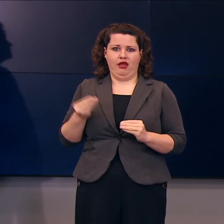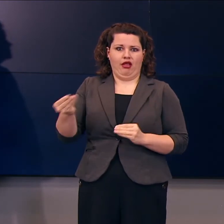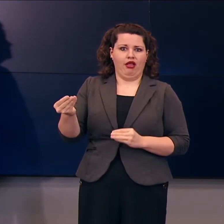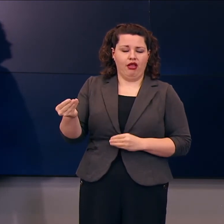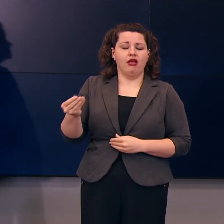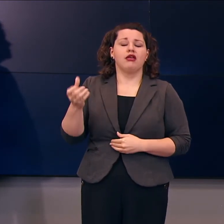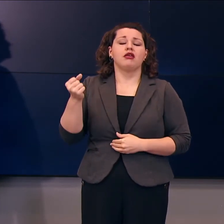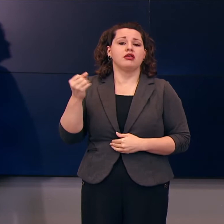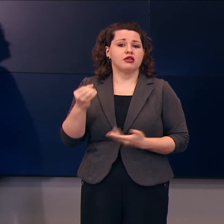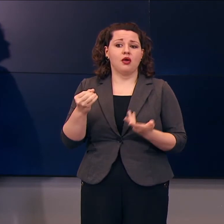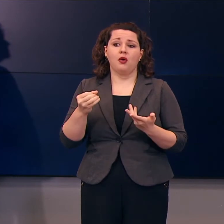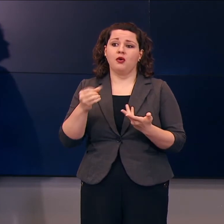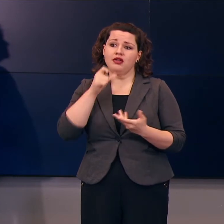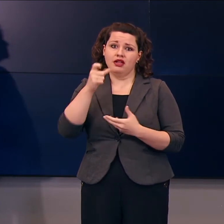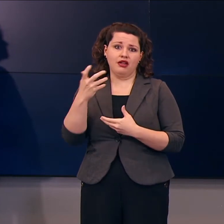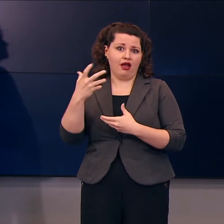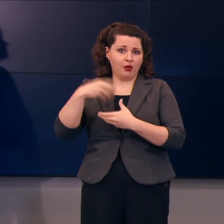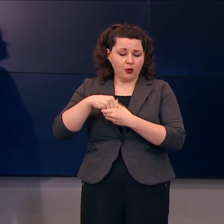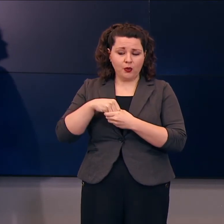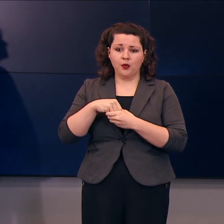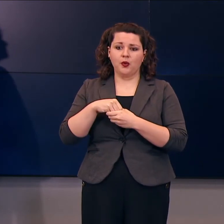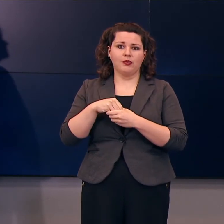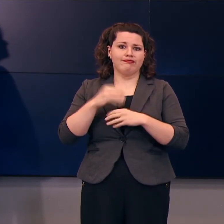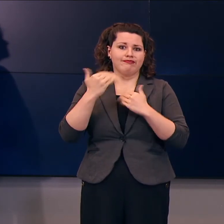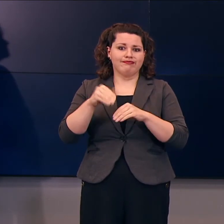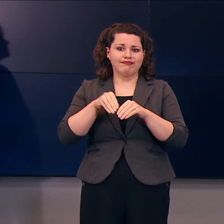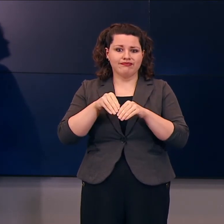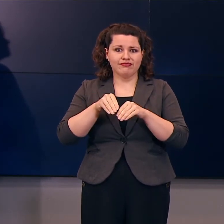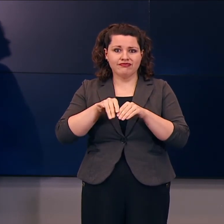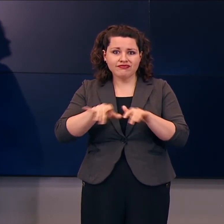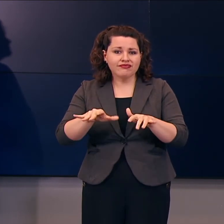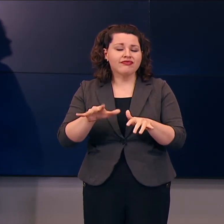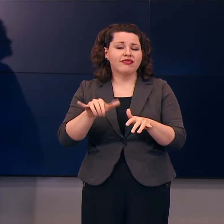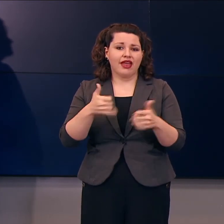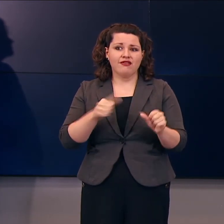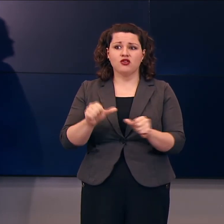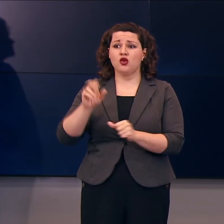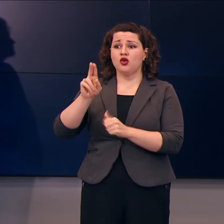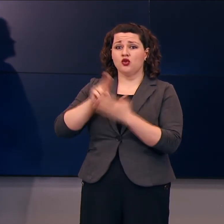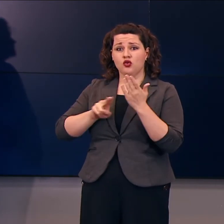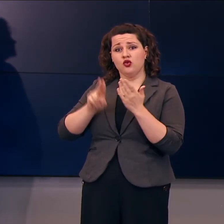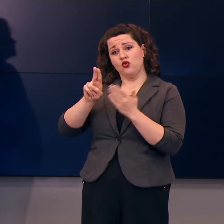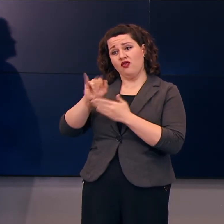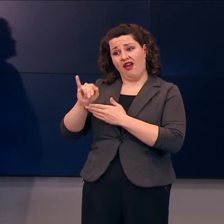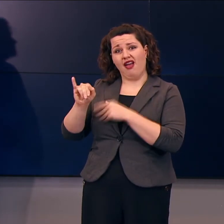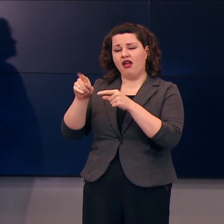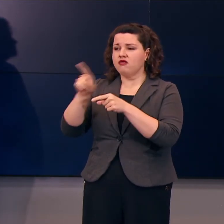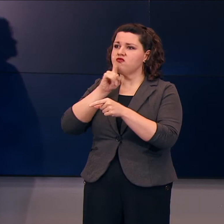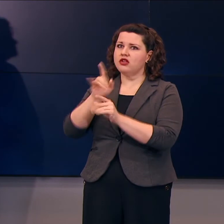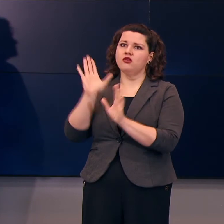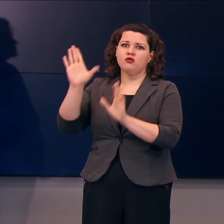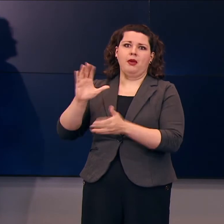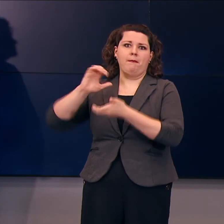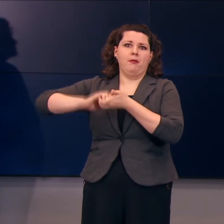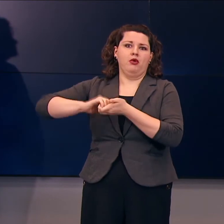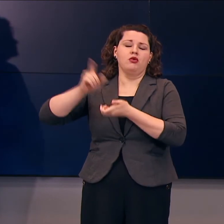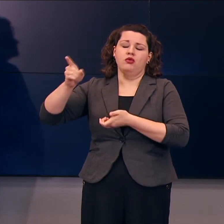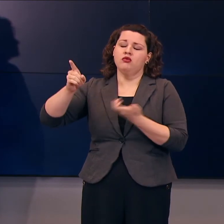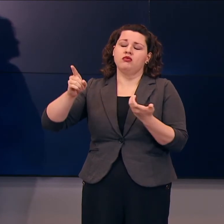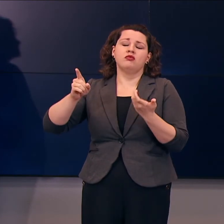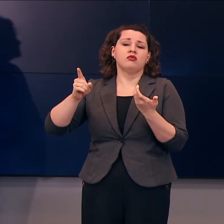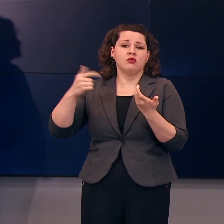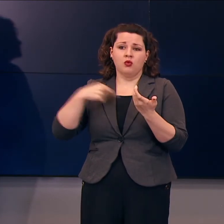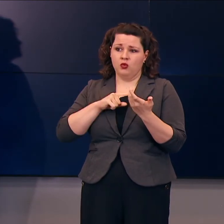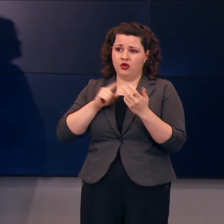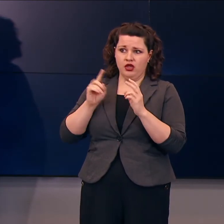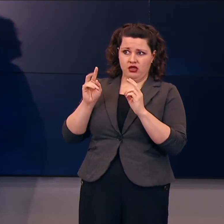of the mitigation efforts that we had put in place. The University of Iowa has been a phenomenal partner throughout all of this. We look forward to taking a